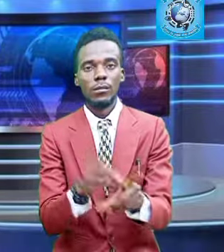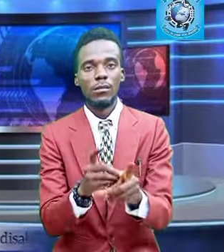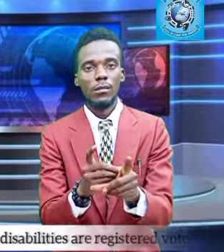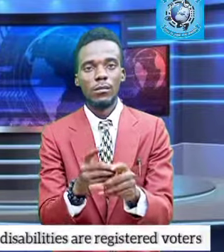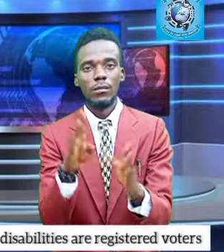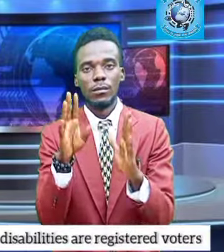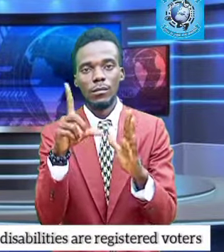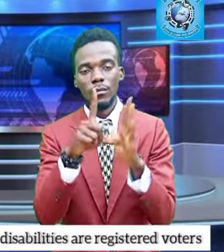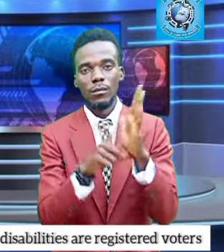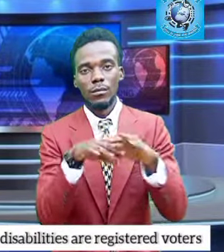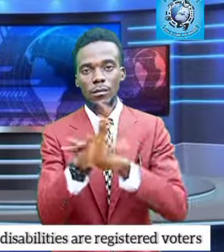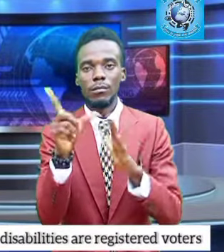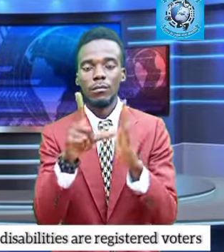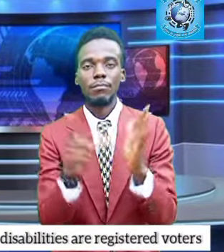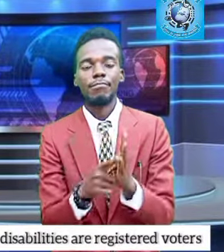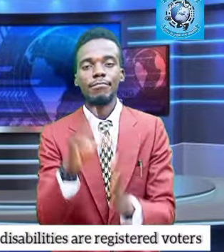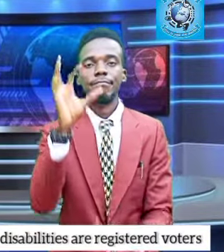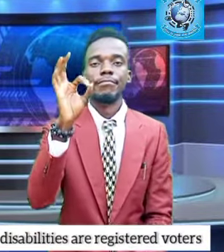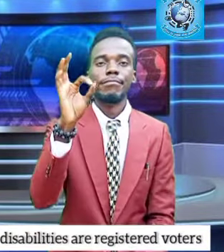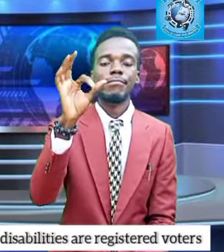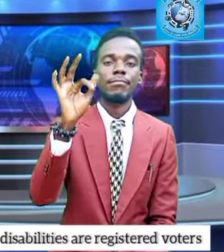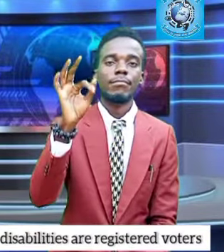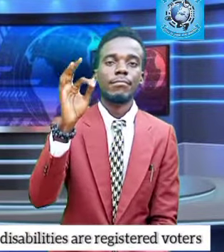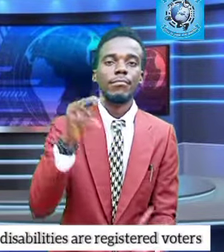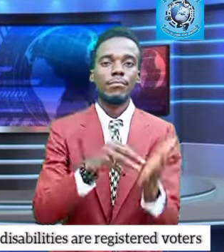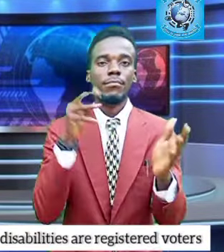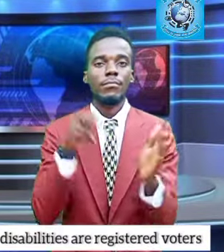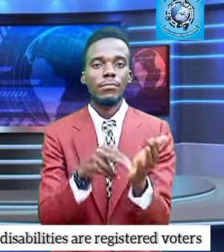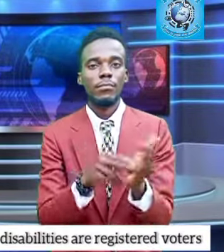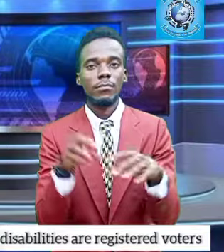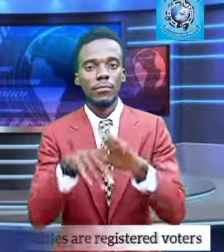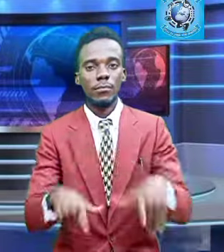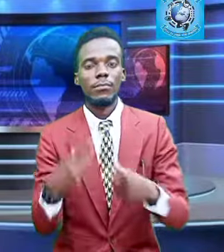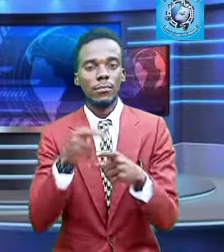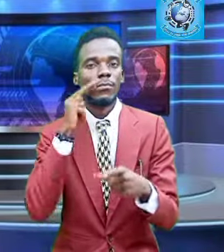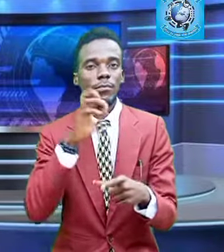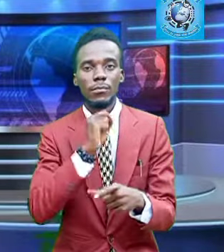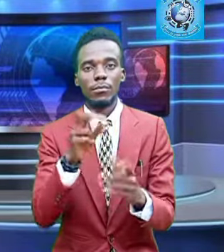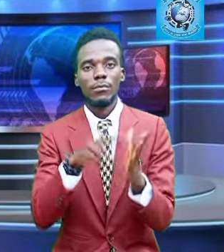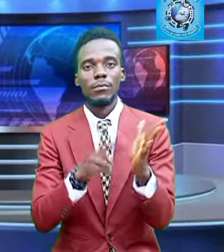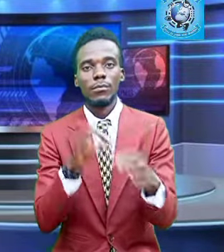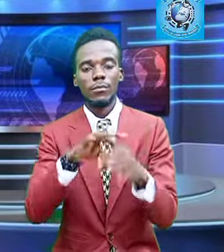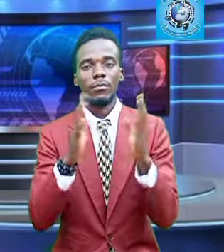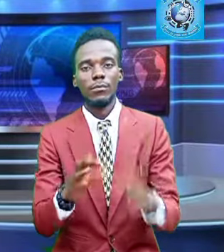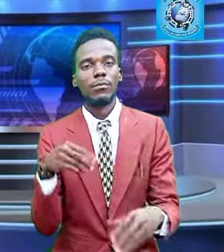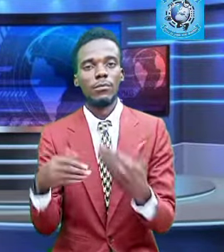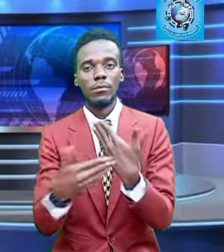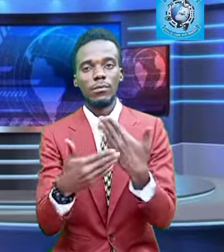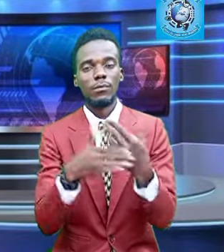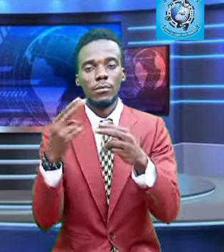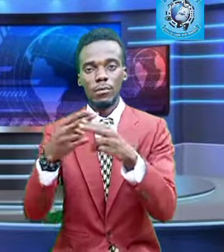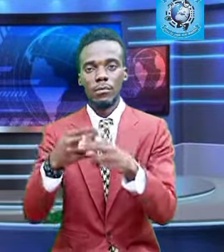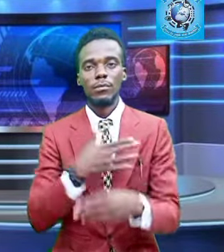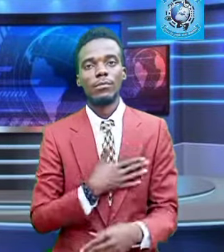million Nigeria living with disabilities are registered voters. We'll be back in a jiffy to give you the major stories. Please